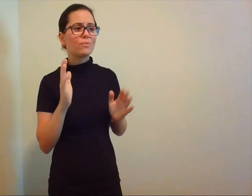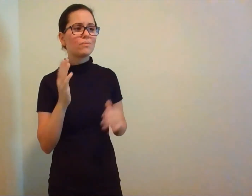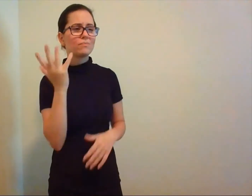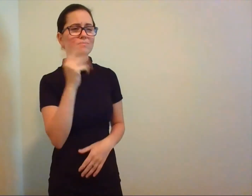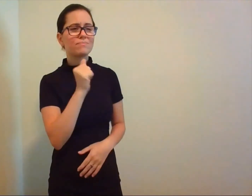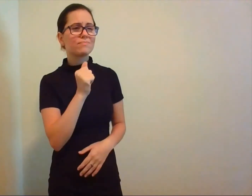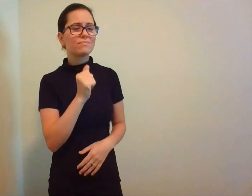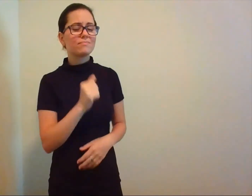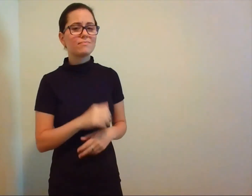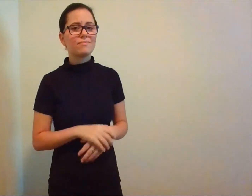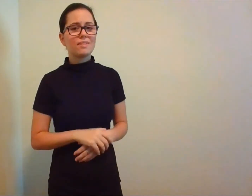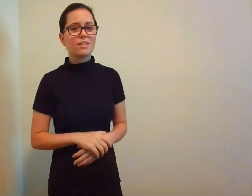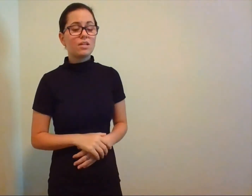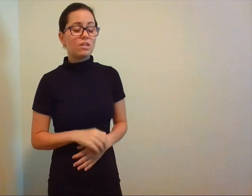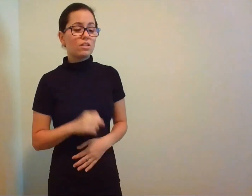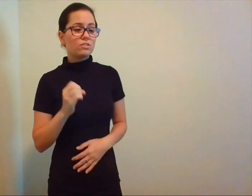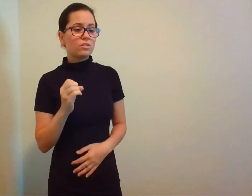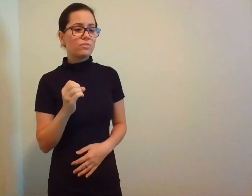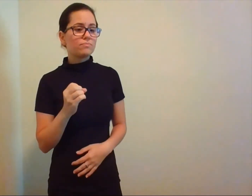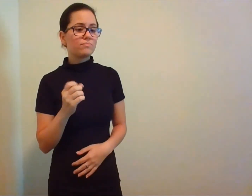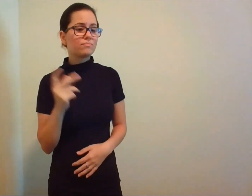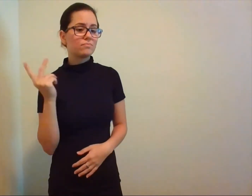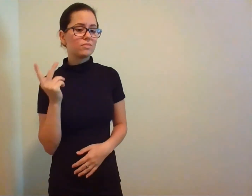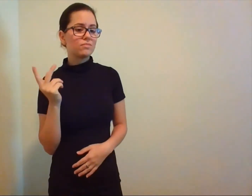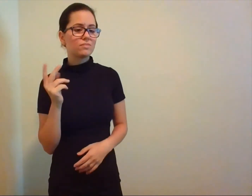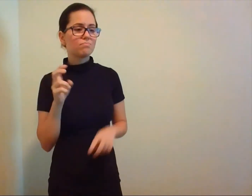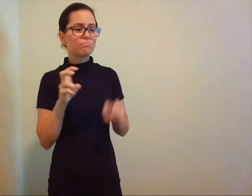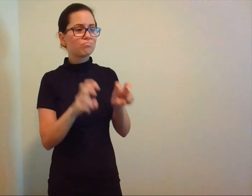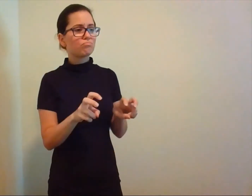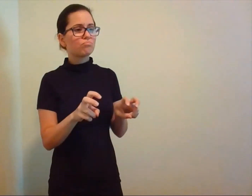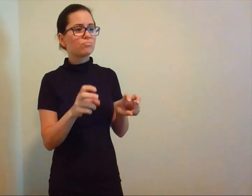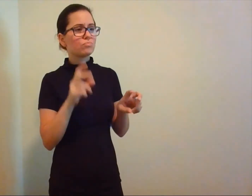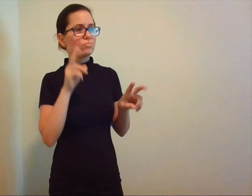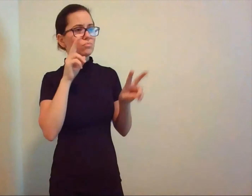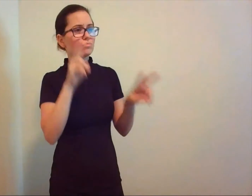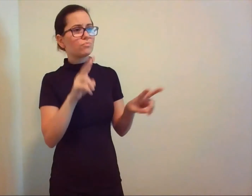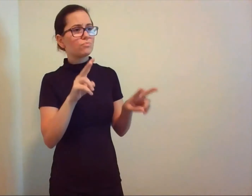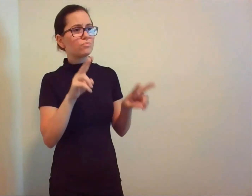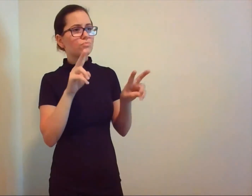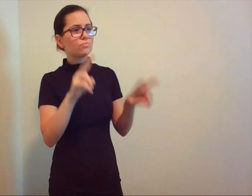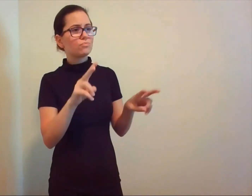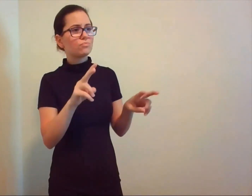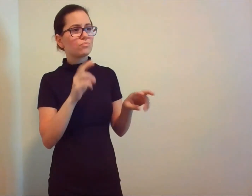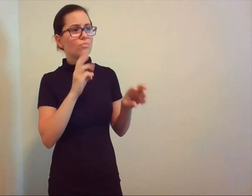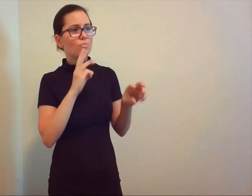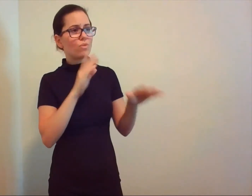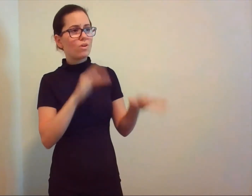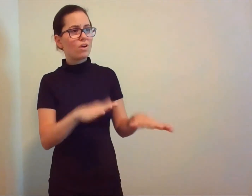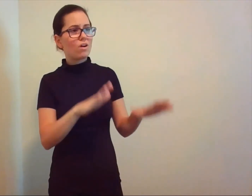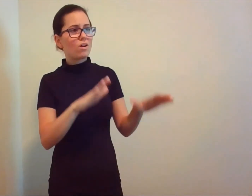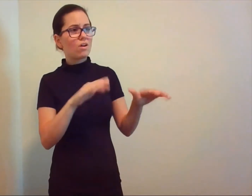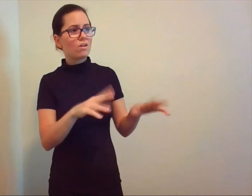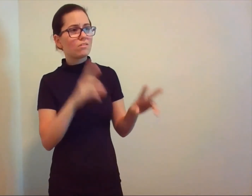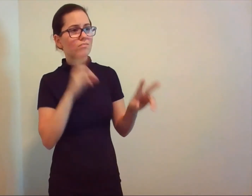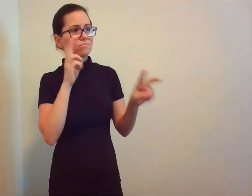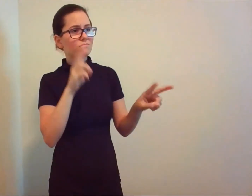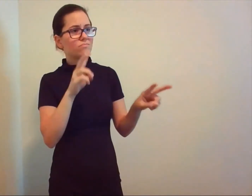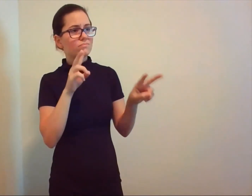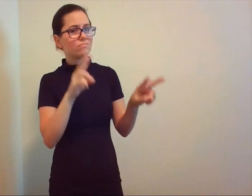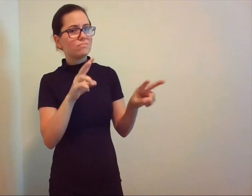here, we're watching these waves just with as much intention as we watch an episode of